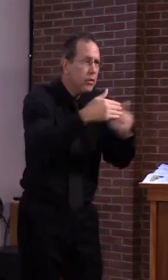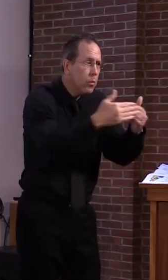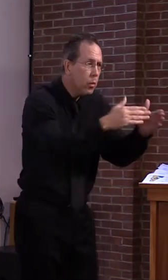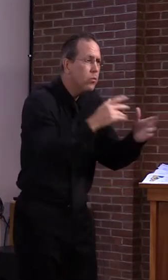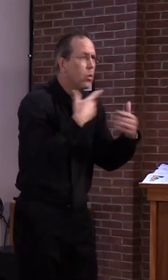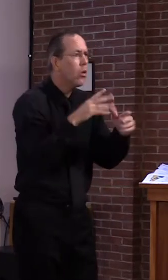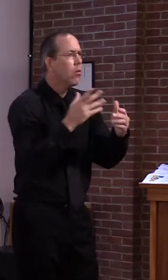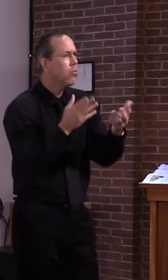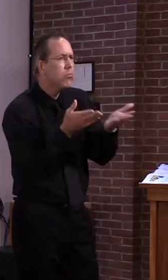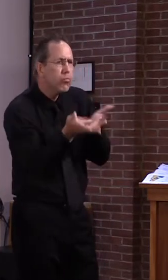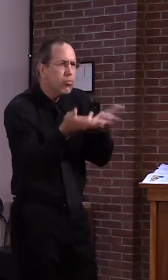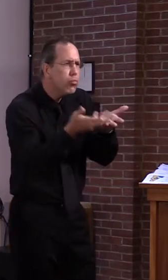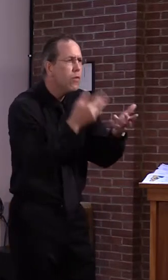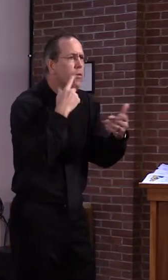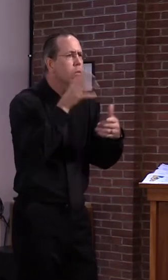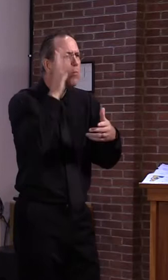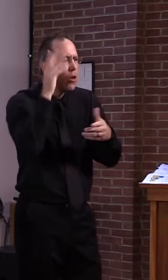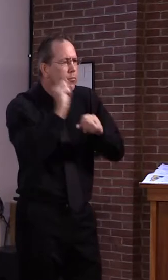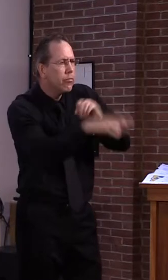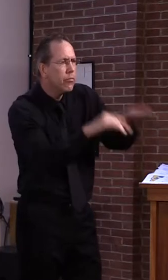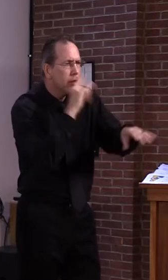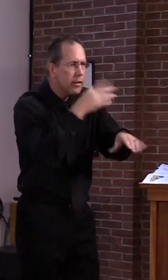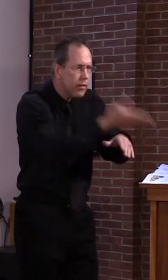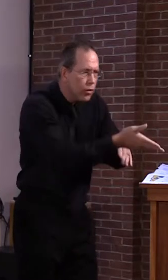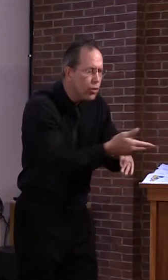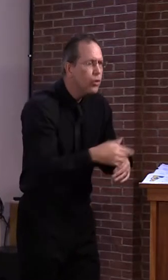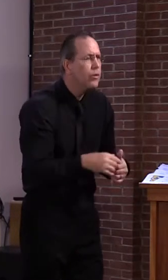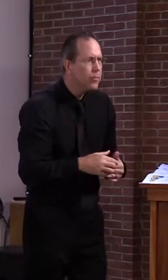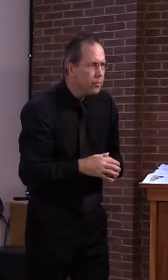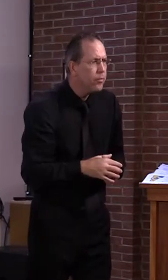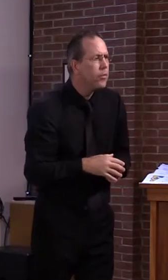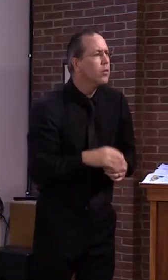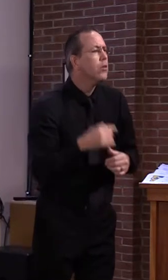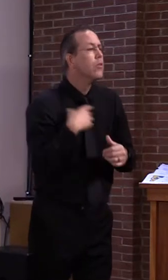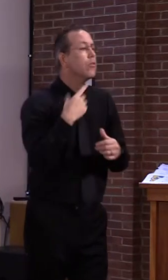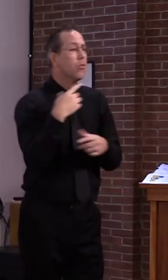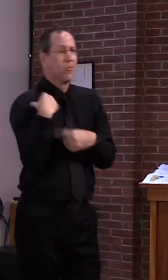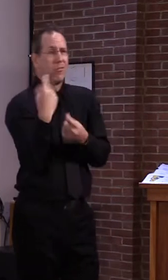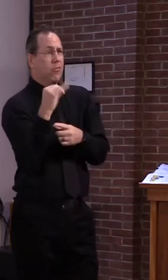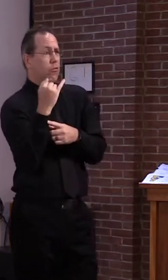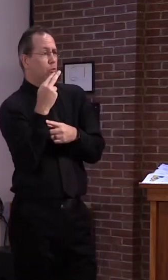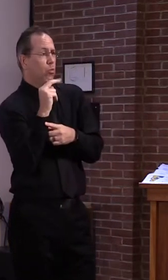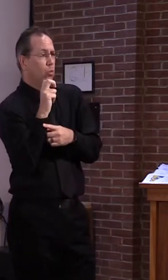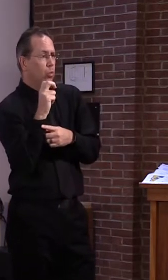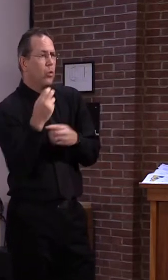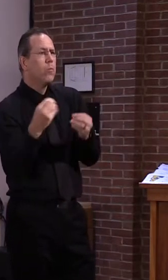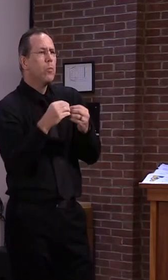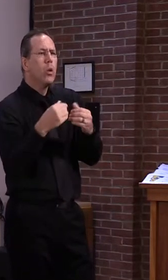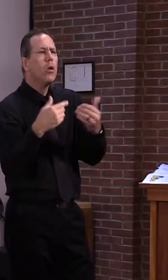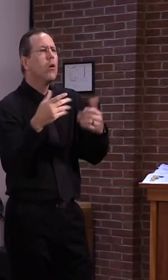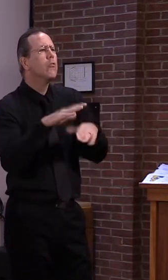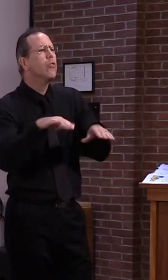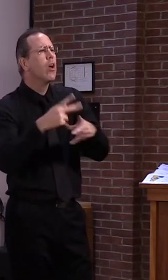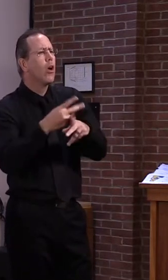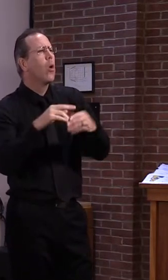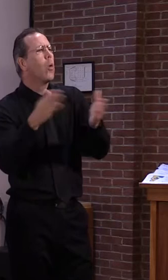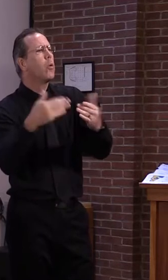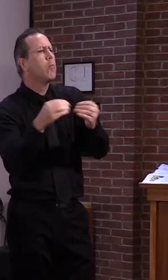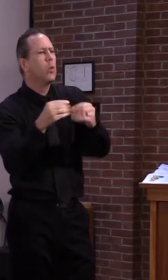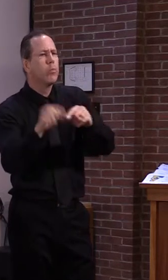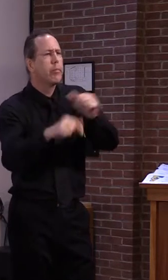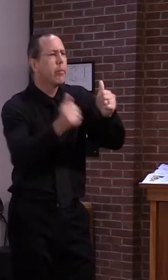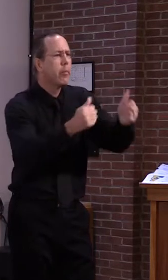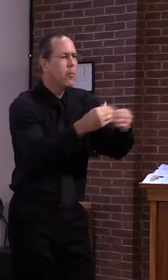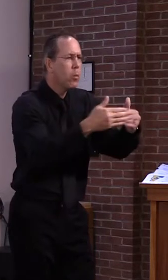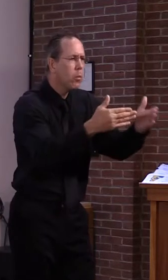up in a successful way back in June. You know, we provided for essential workers and opened it up to